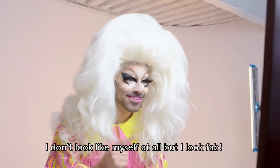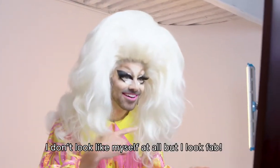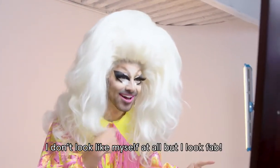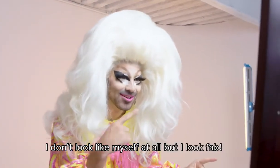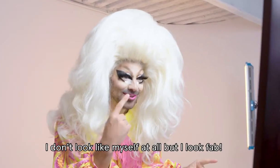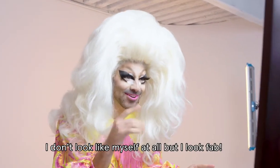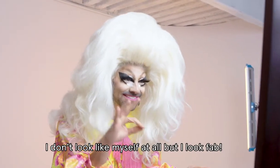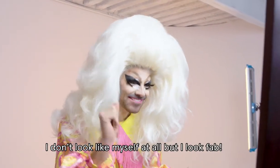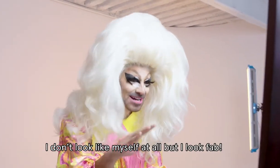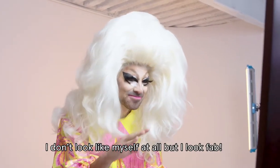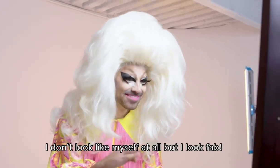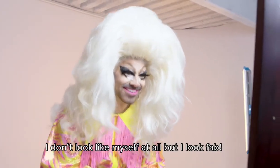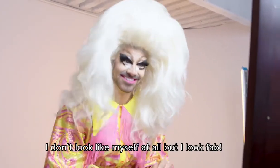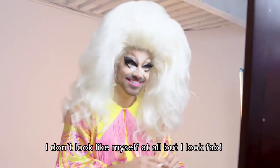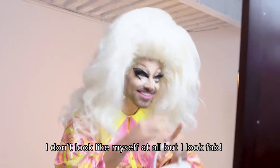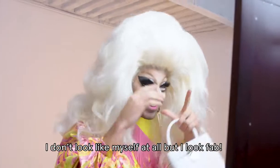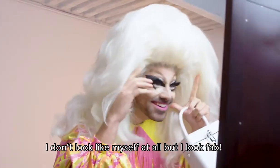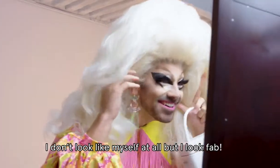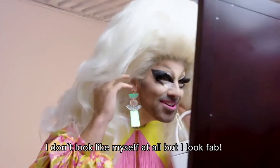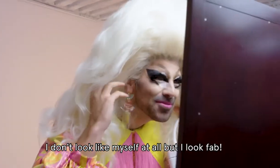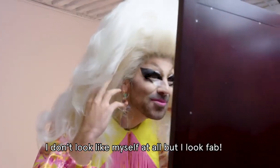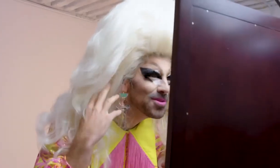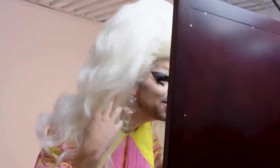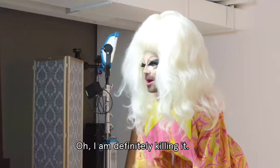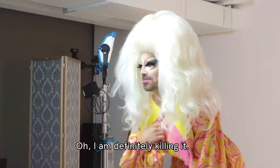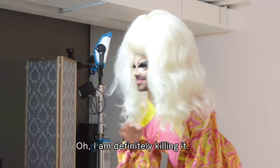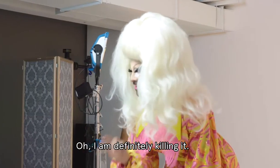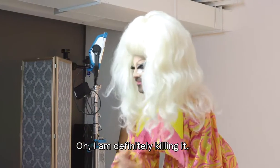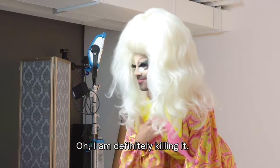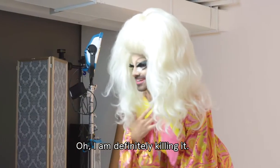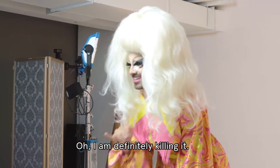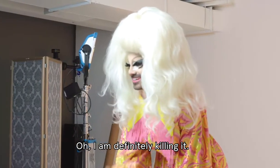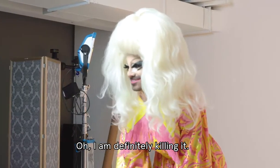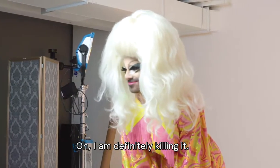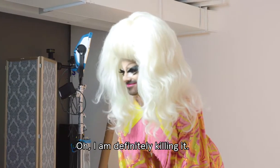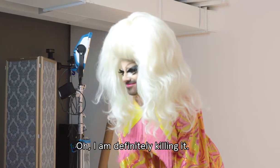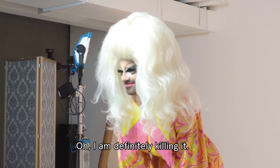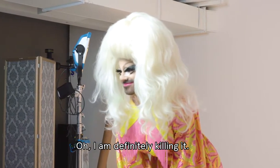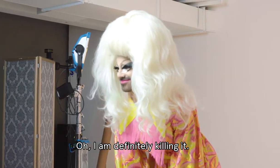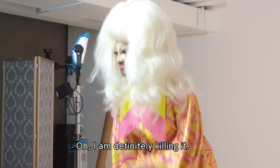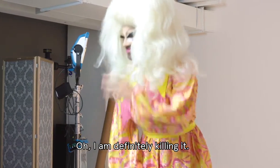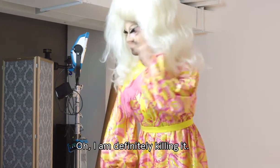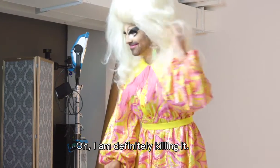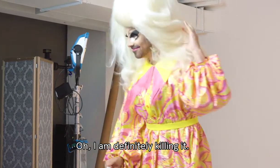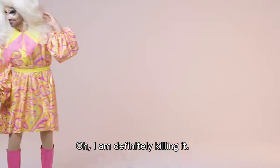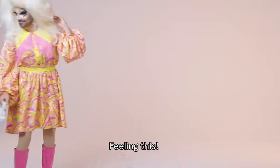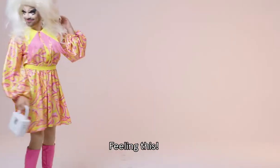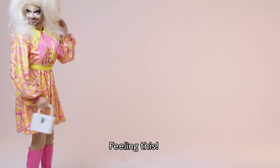I don't look like myself at all, but I look fab. Oh, I am definitely killing it,